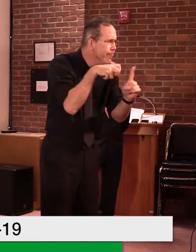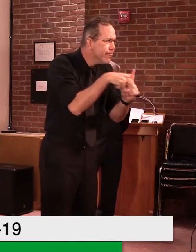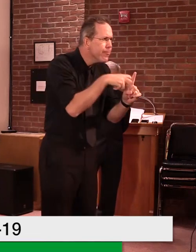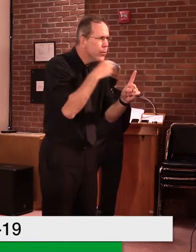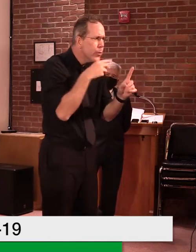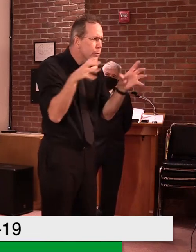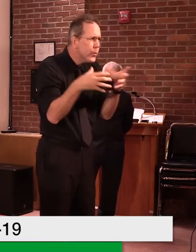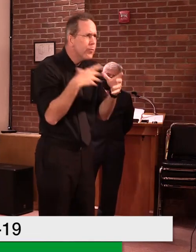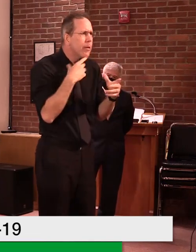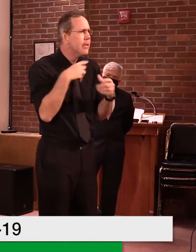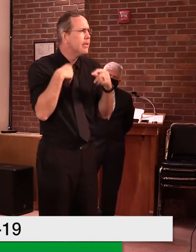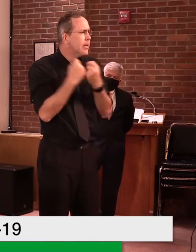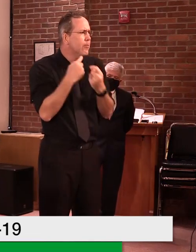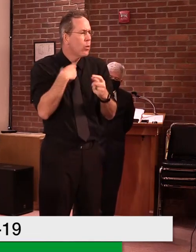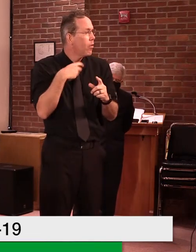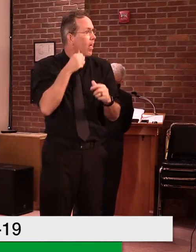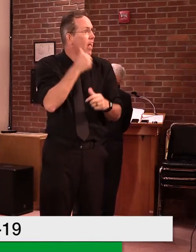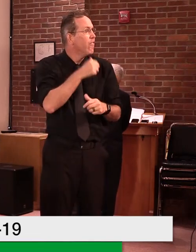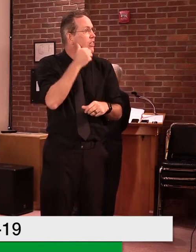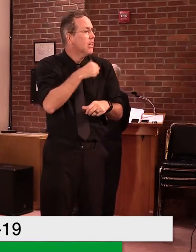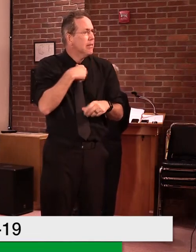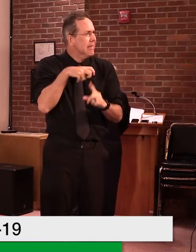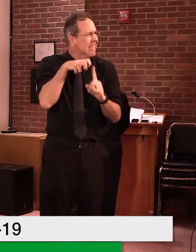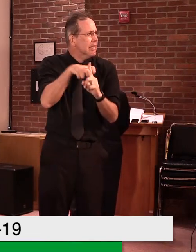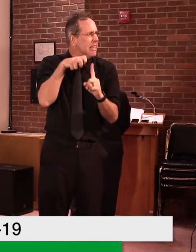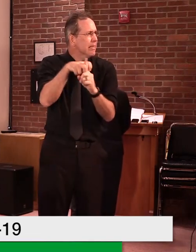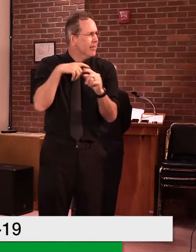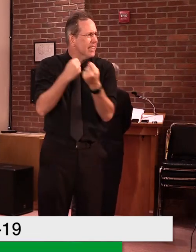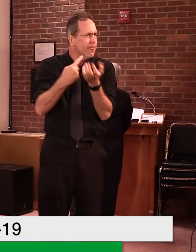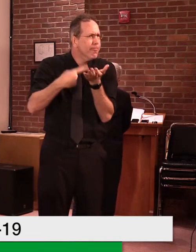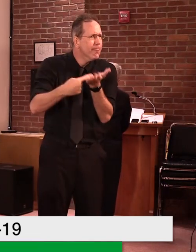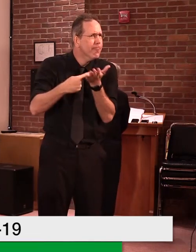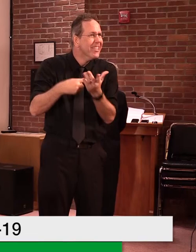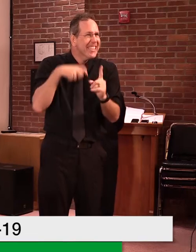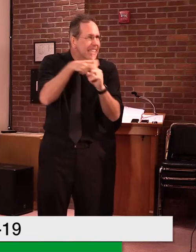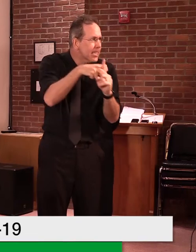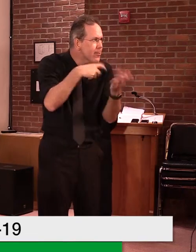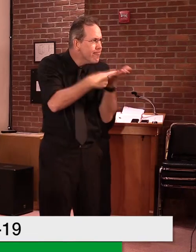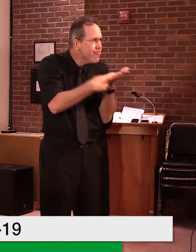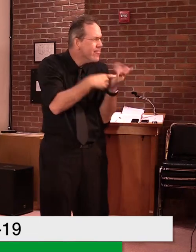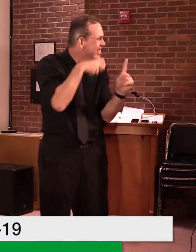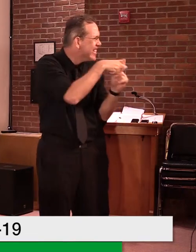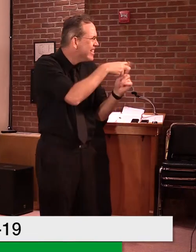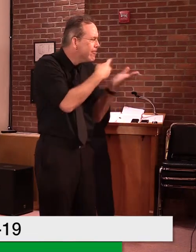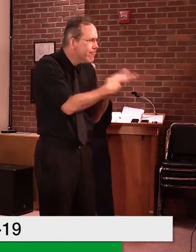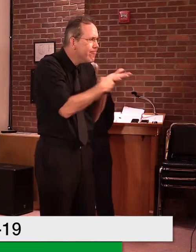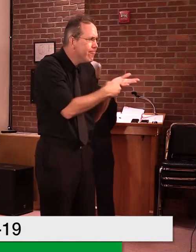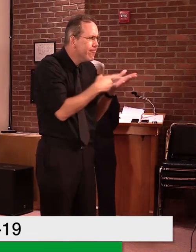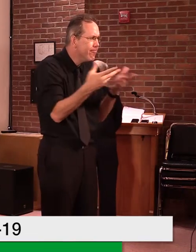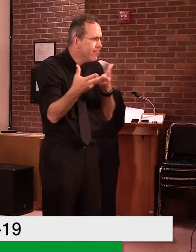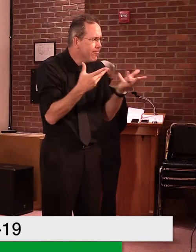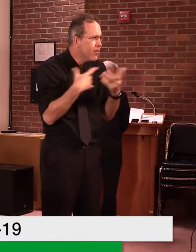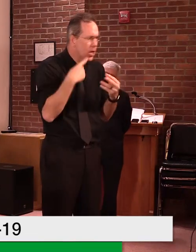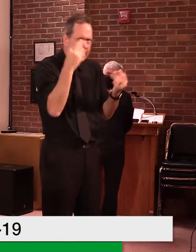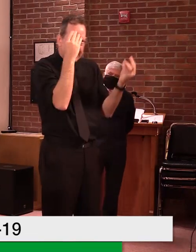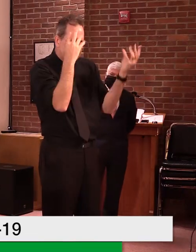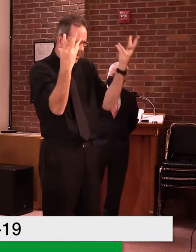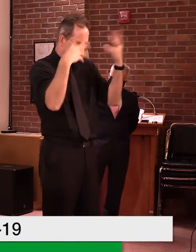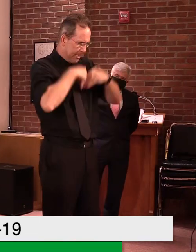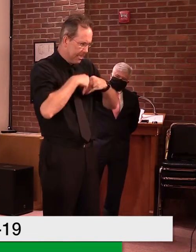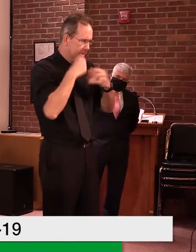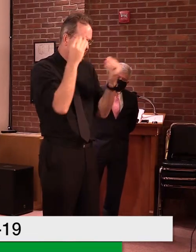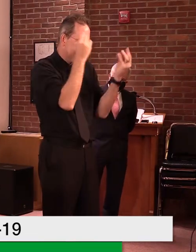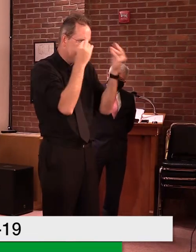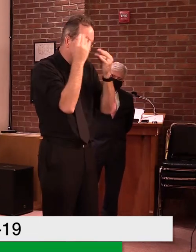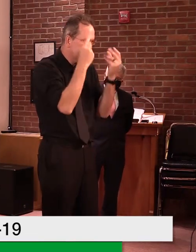basis about their perspectives. But it does keep me up at night, wondering what's going to happen next,